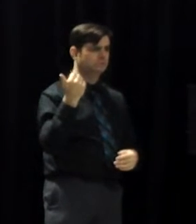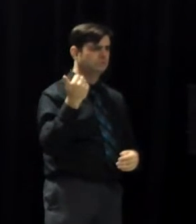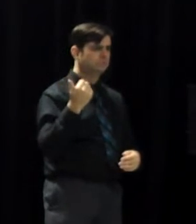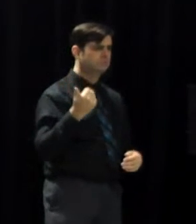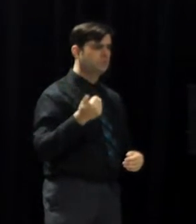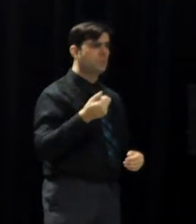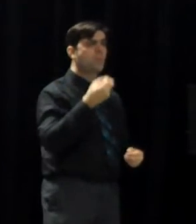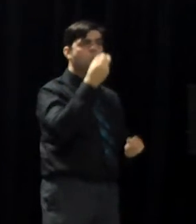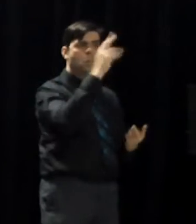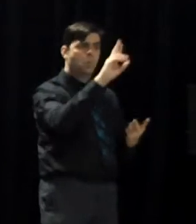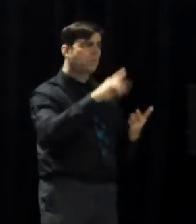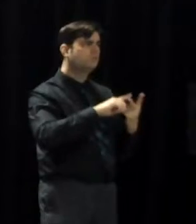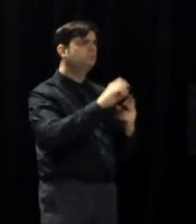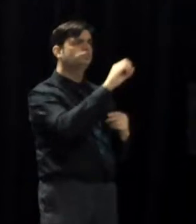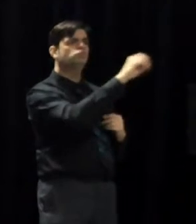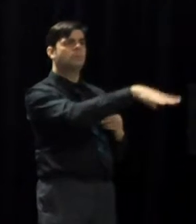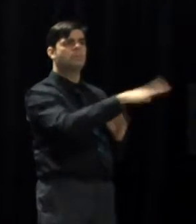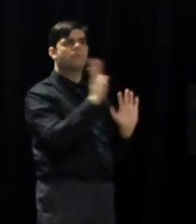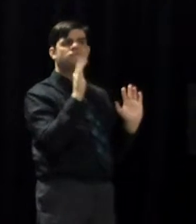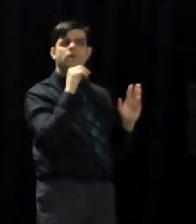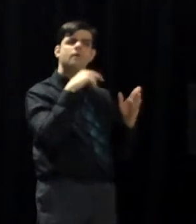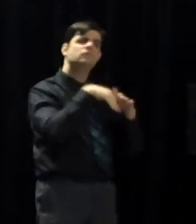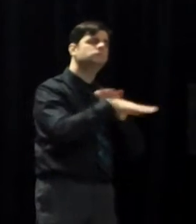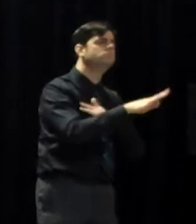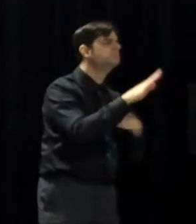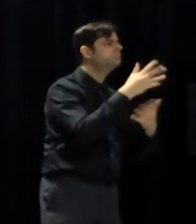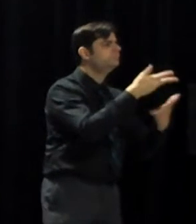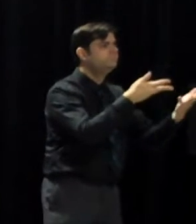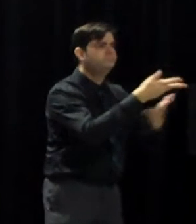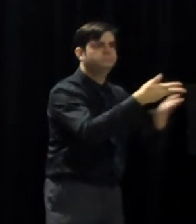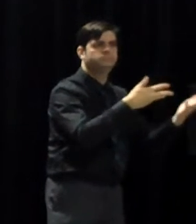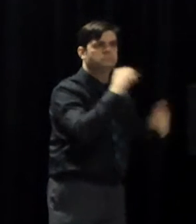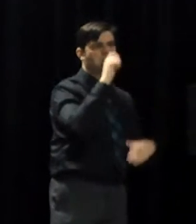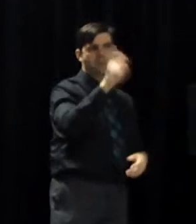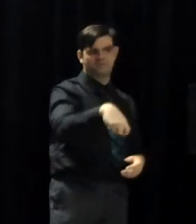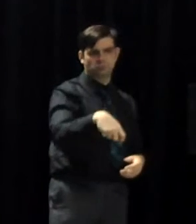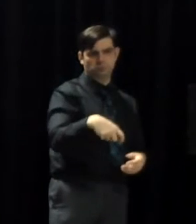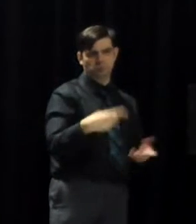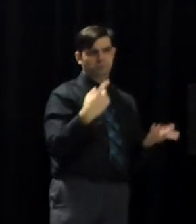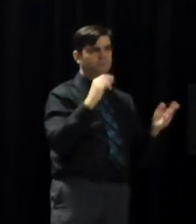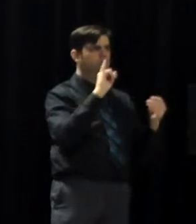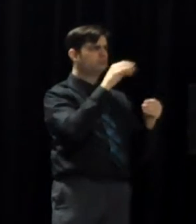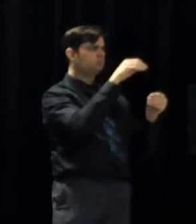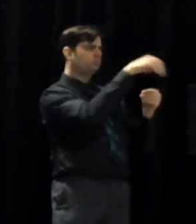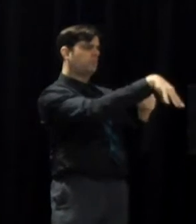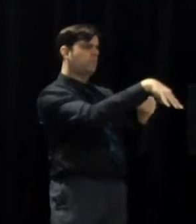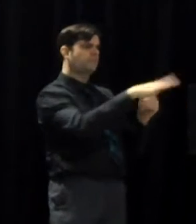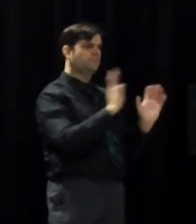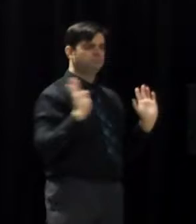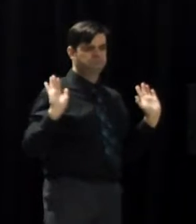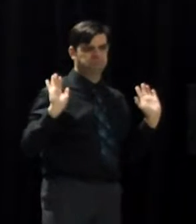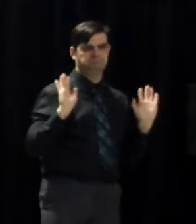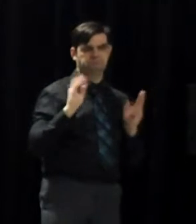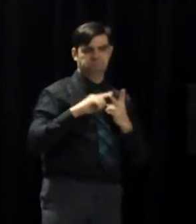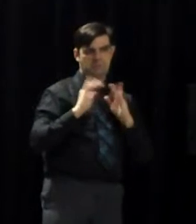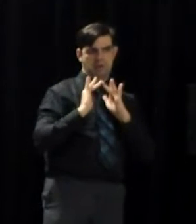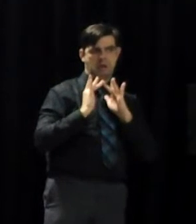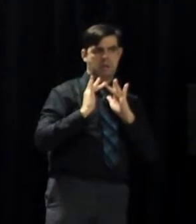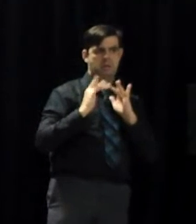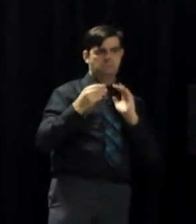that way to limit some of the interaction. So please consider using those tools for property taxes.